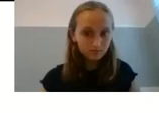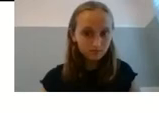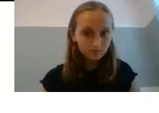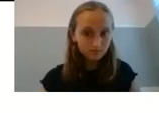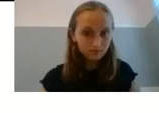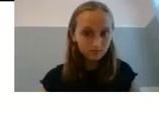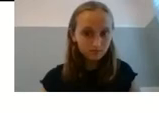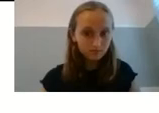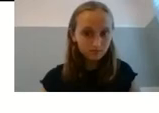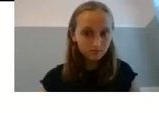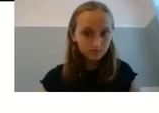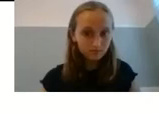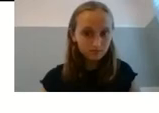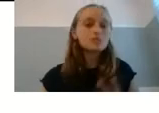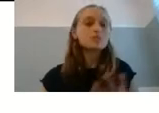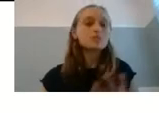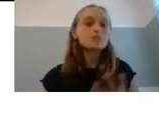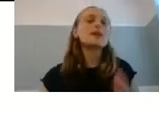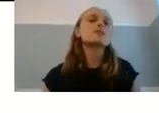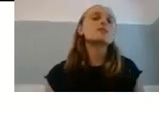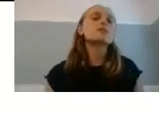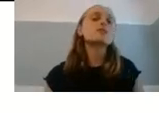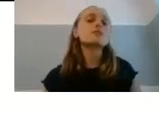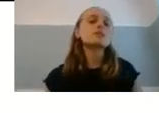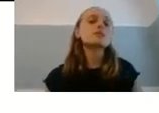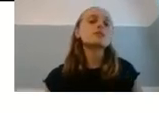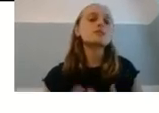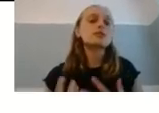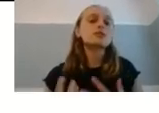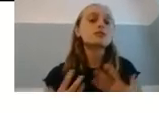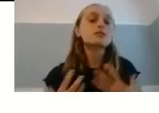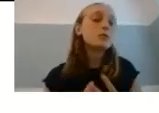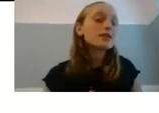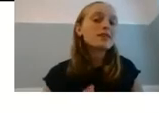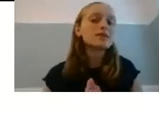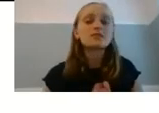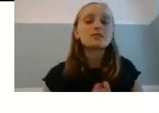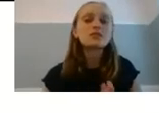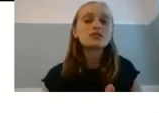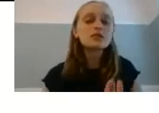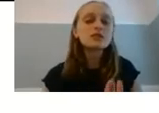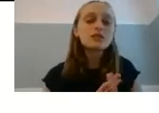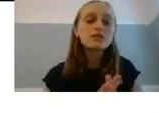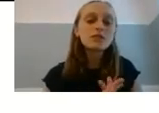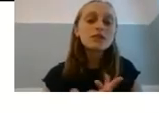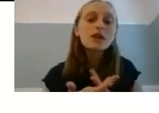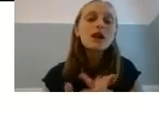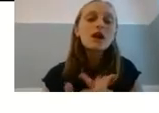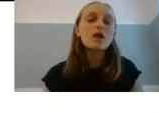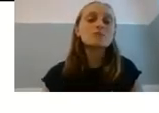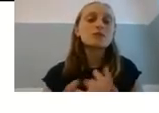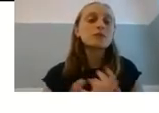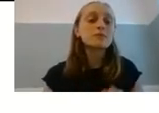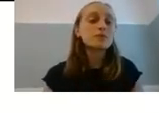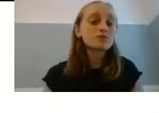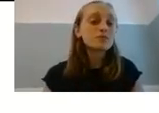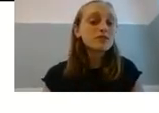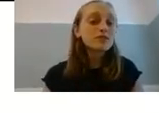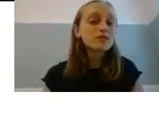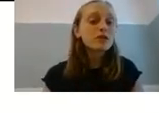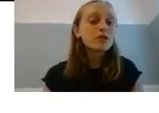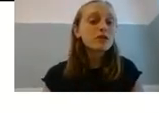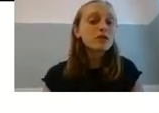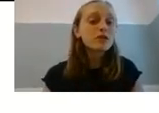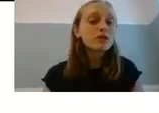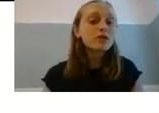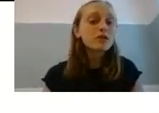so in essence it's so under it's so important that we continue to understand the deaf community um so that we can be most respectful